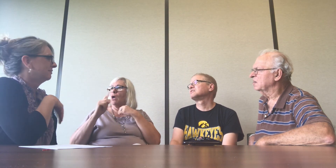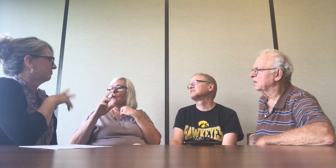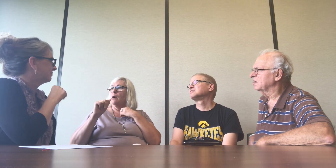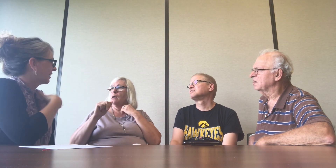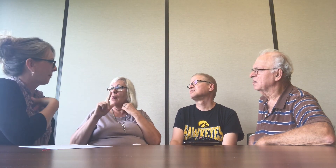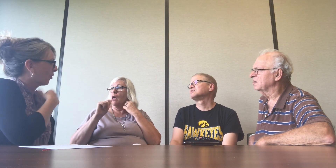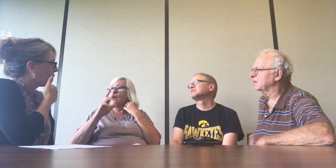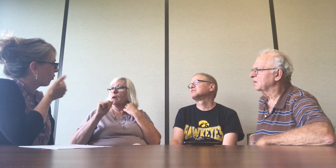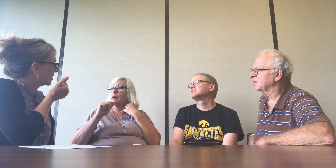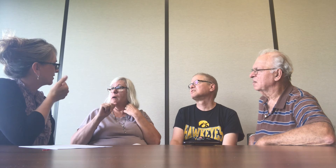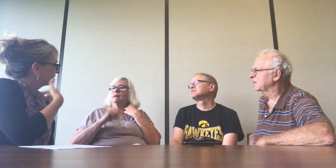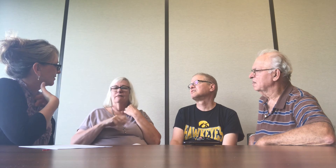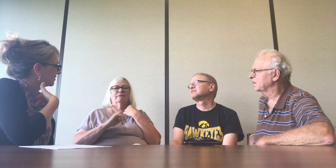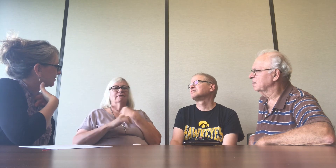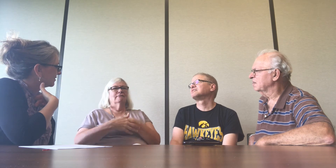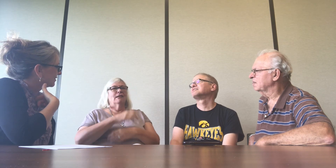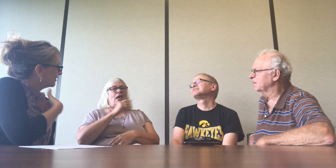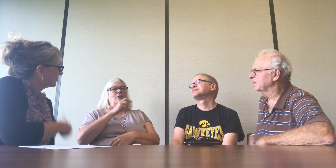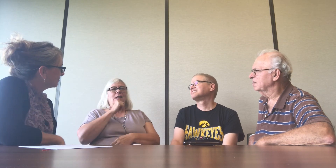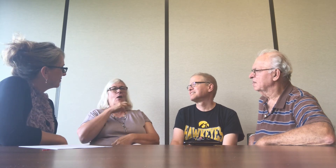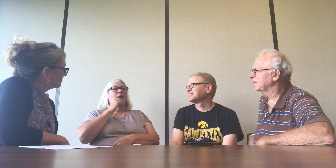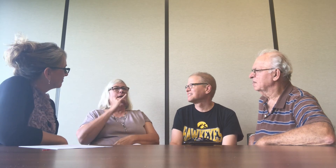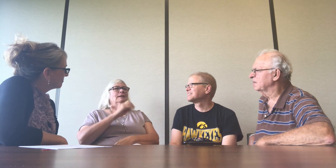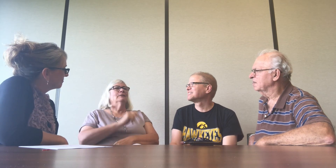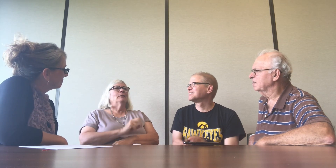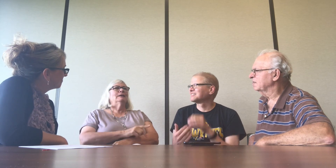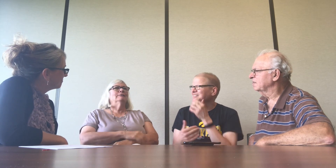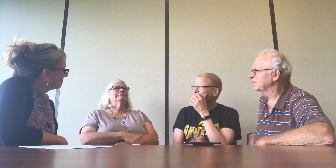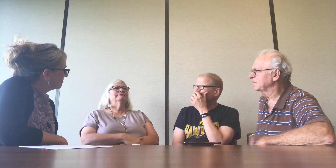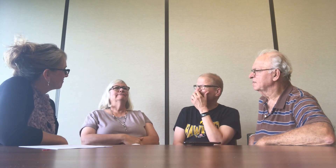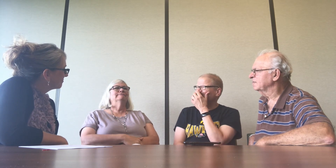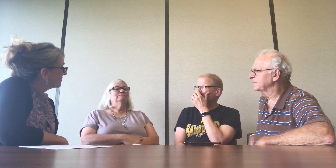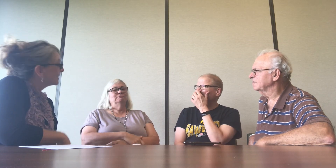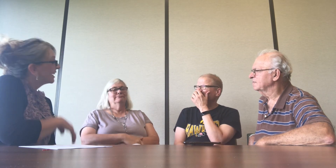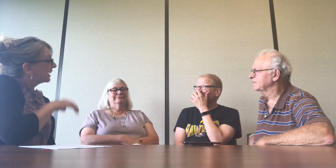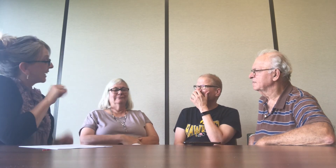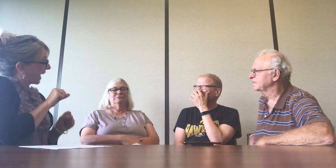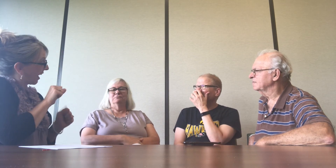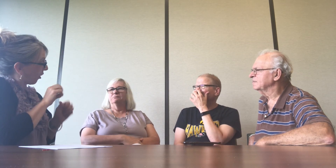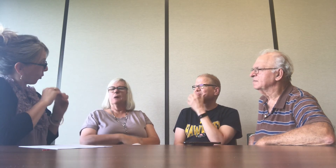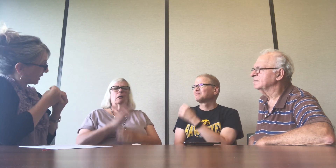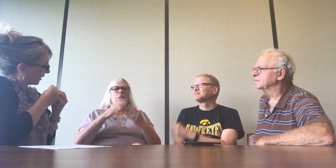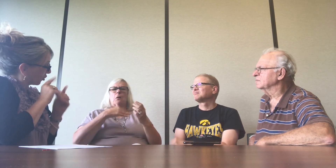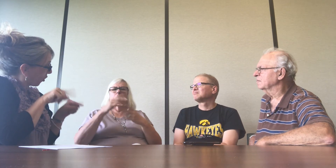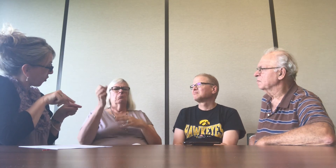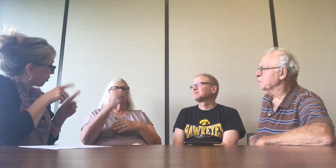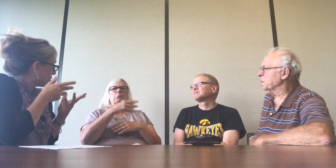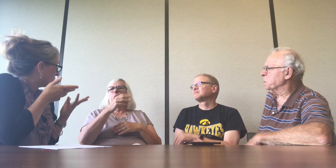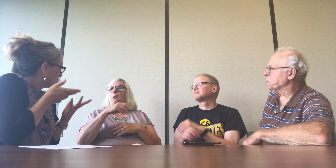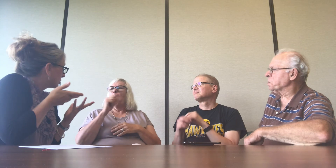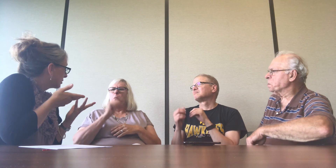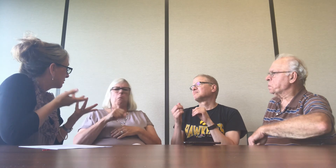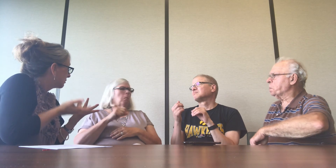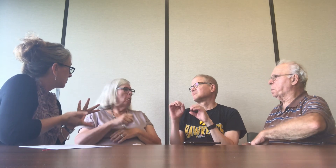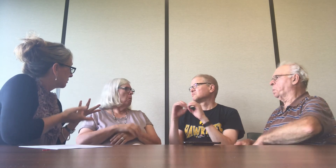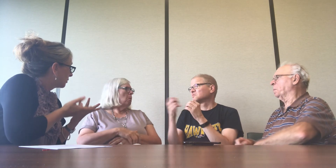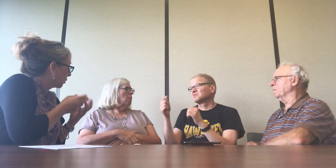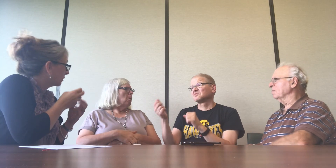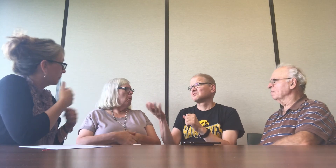50. Shirley, is there anyone at DIAA over 50? Jennifer, nope, I'm the oldest. Can we attend